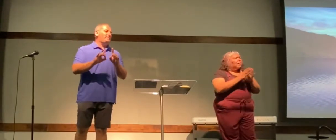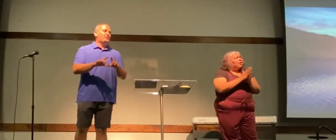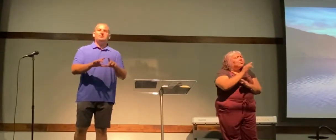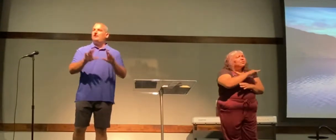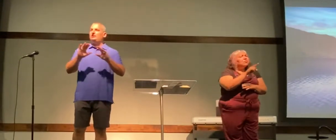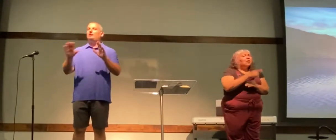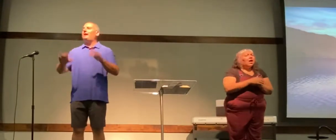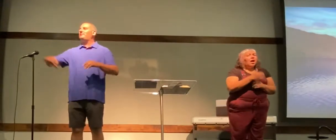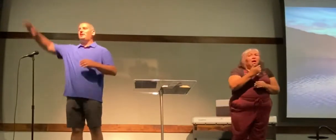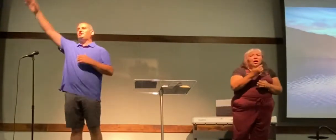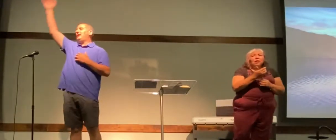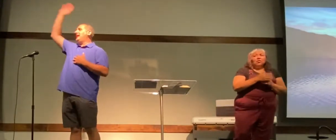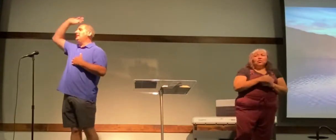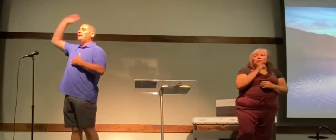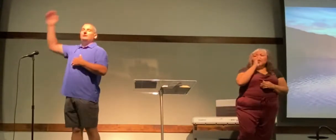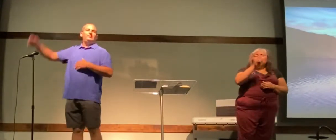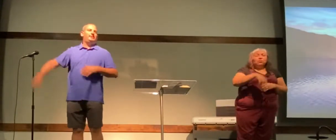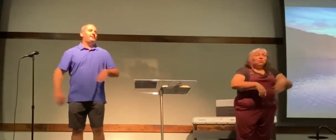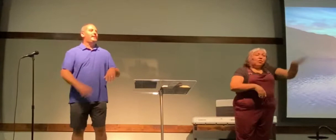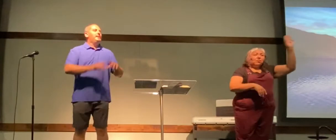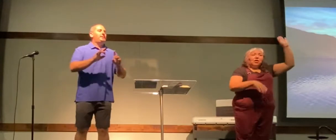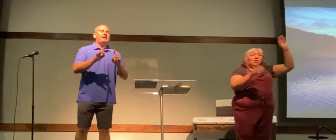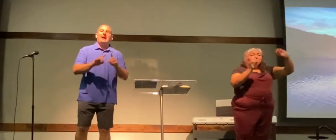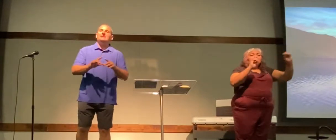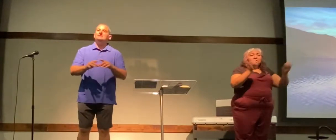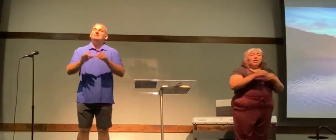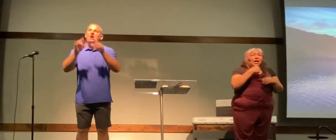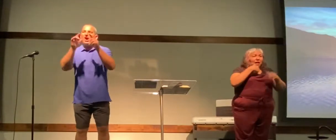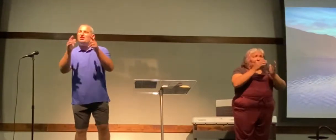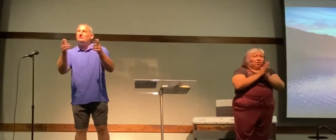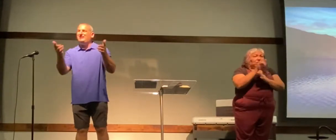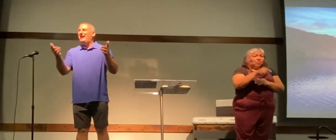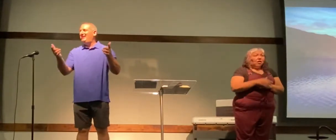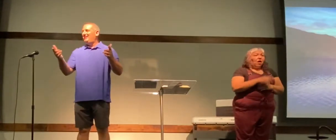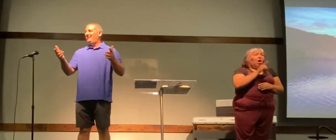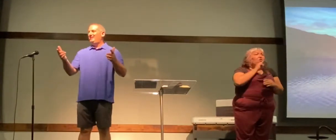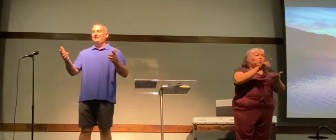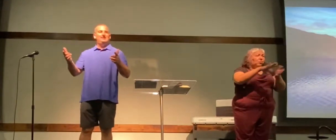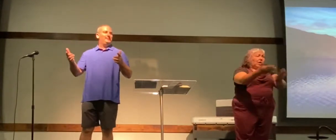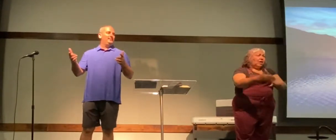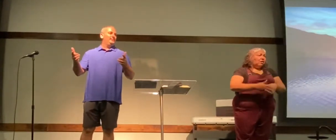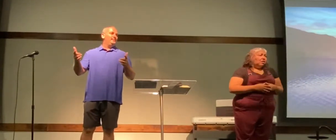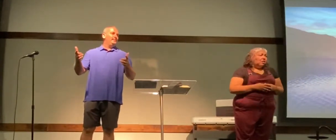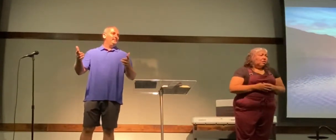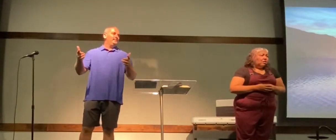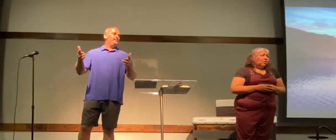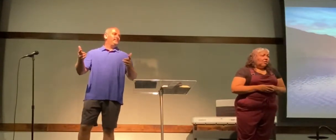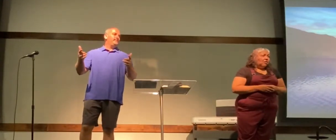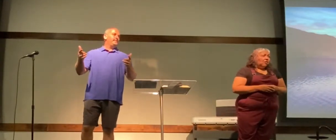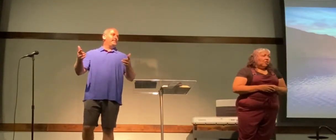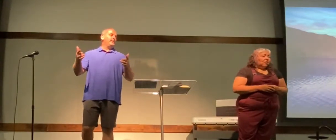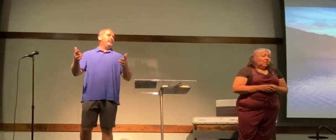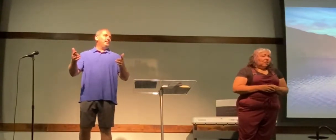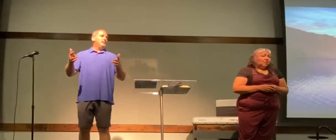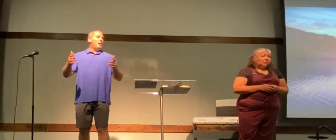going to be personal, and you don't have to raise your hand, you do anything, but can I ask you this? Are you dead?